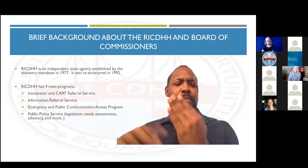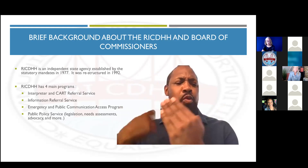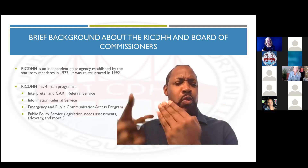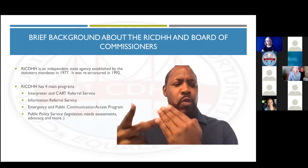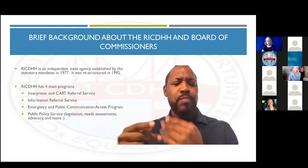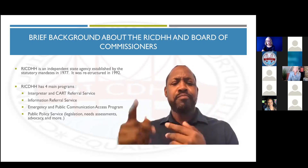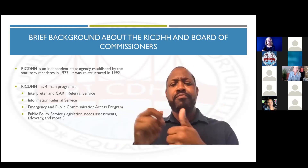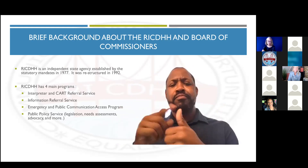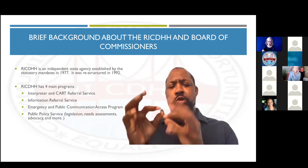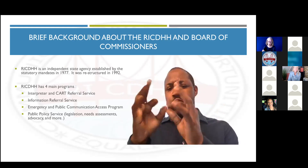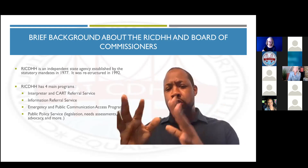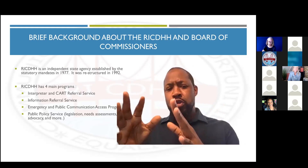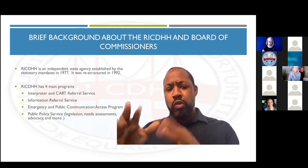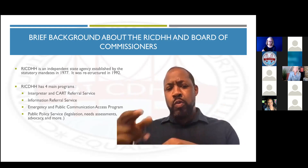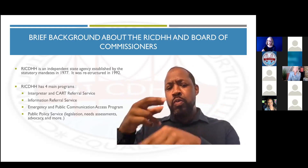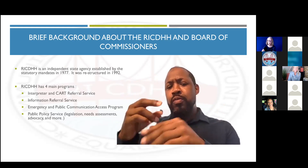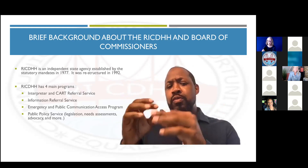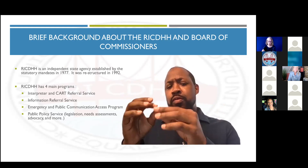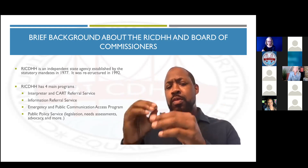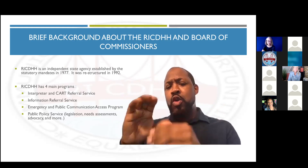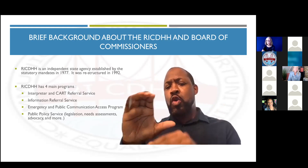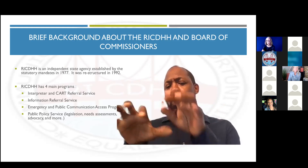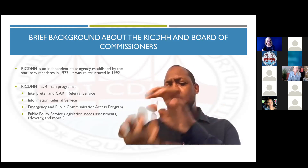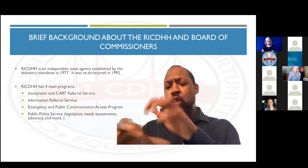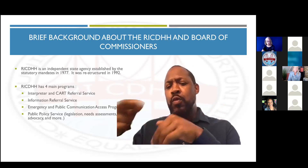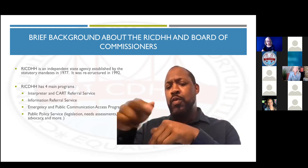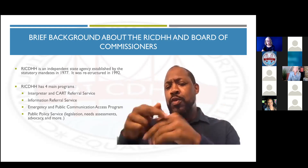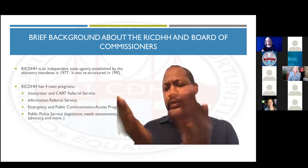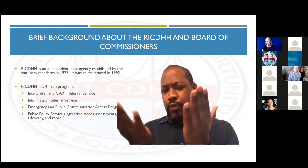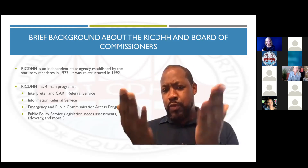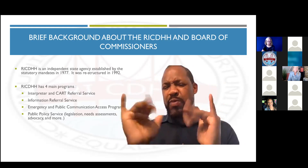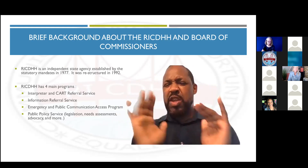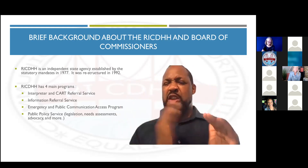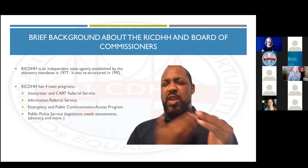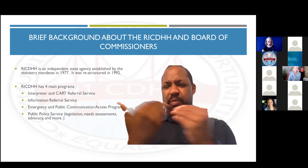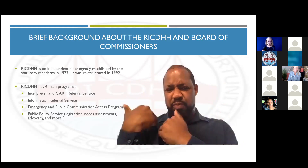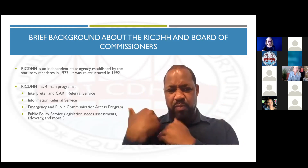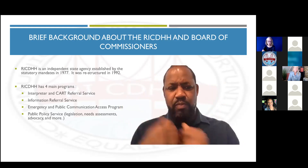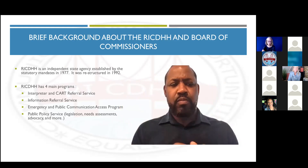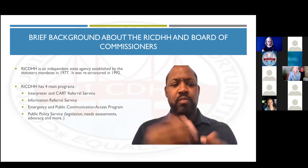Typically, we focus on 4 different areas: interpreter referral and CART referral, that's one